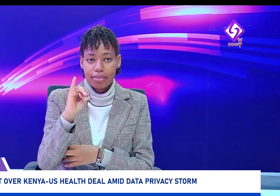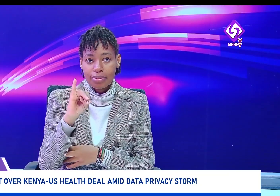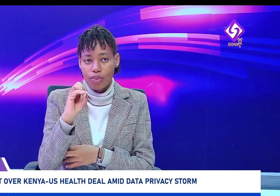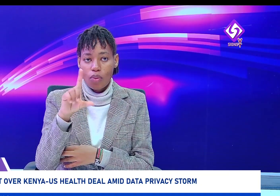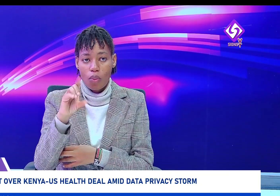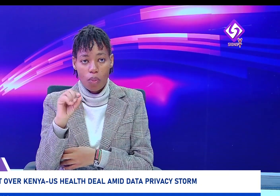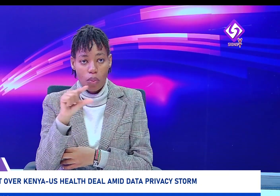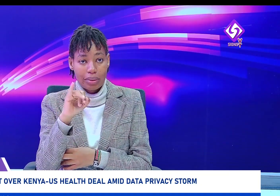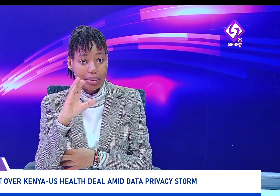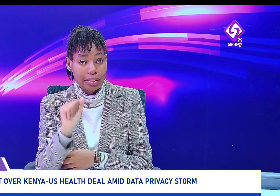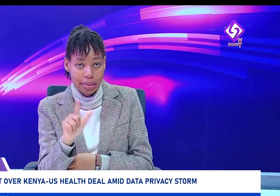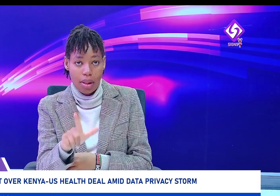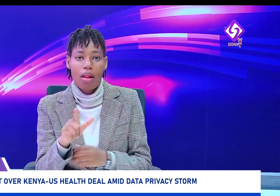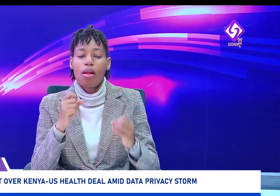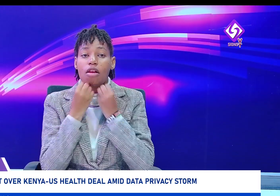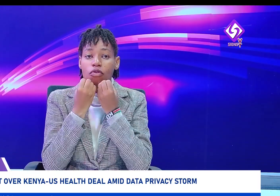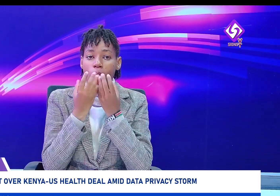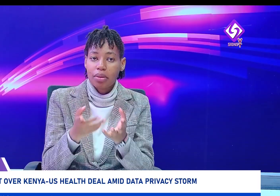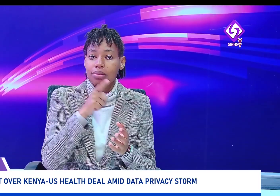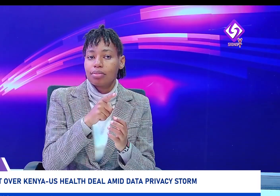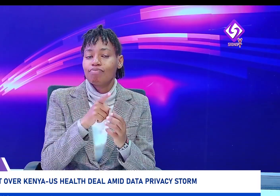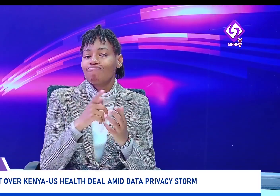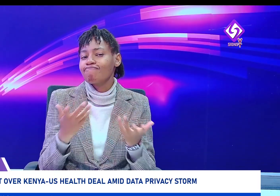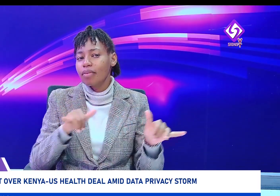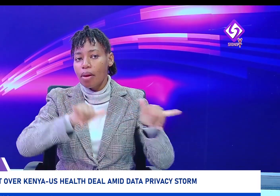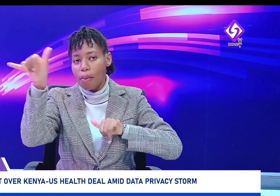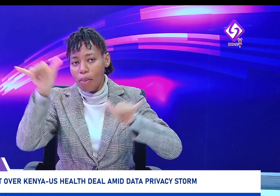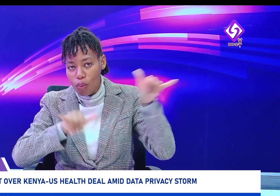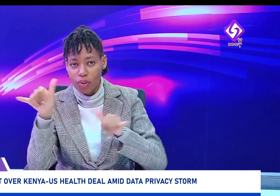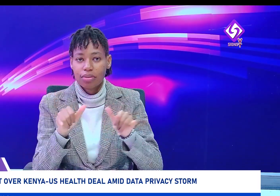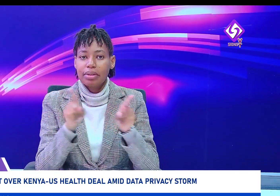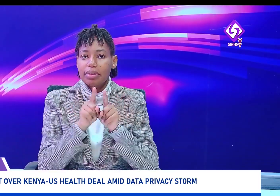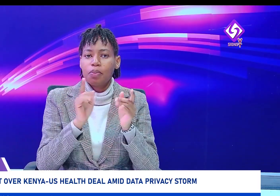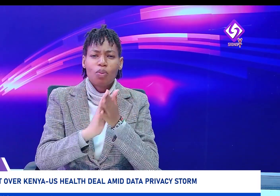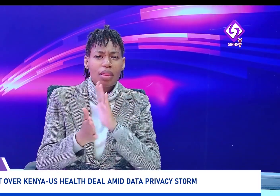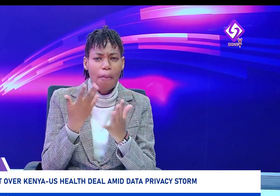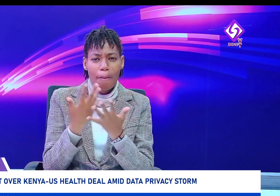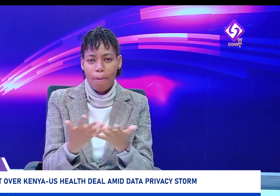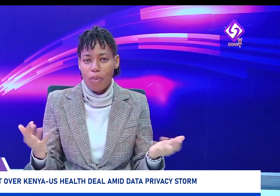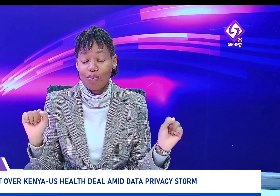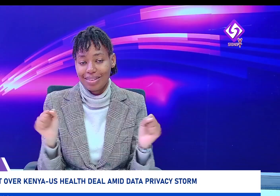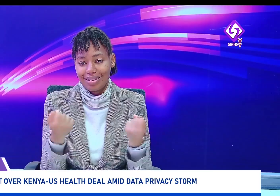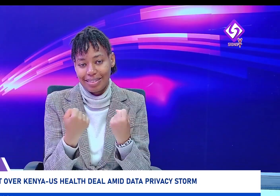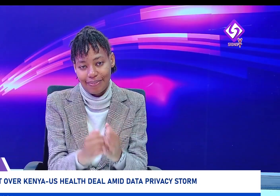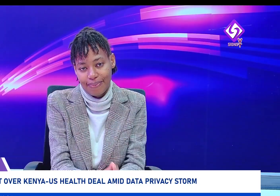epidemiological information, to foreign entities without proper safeguards.